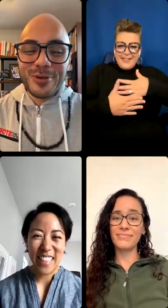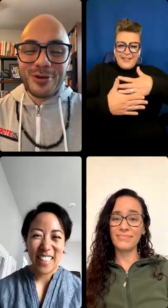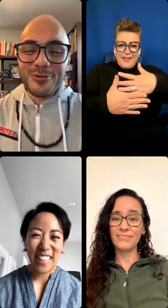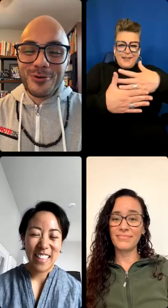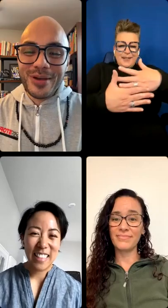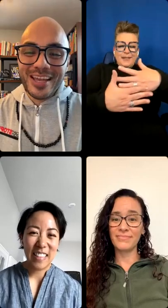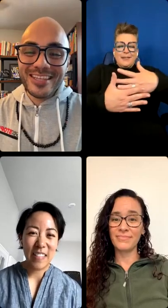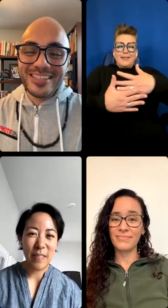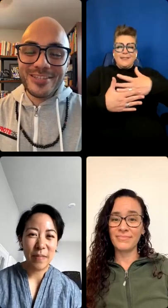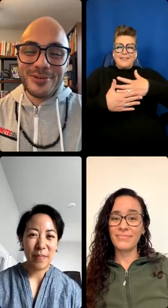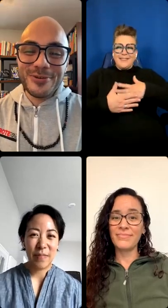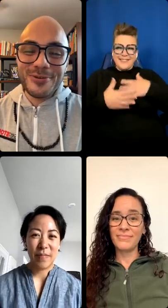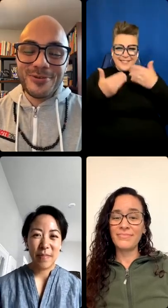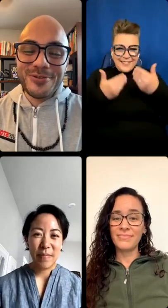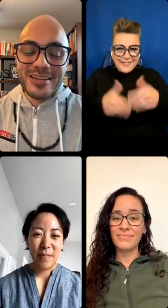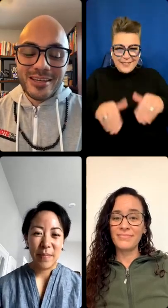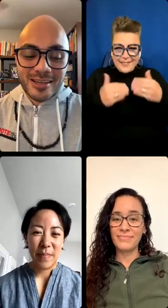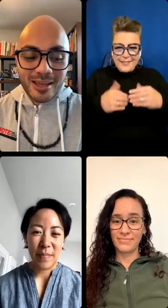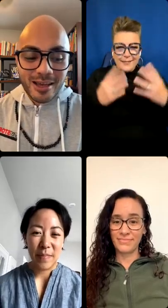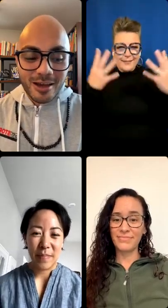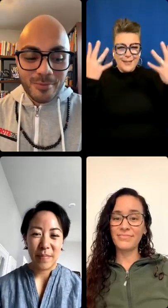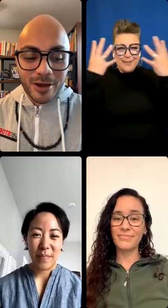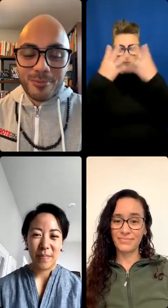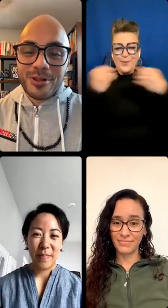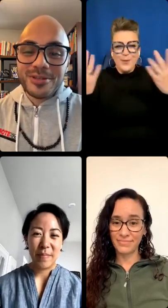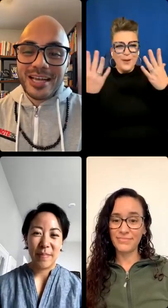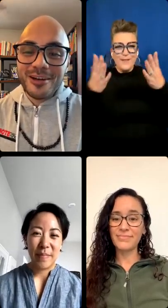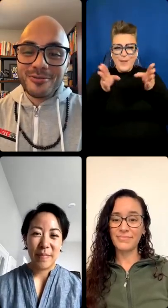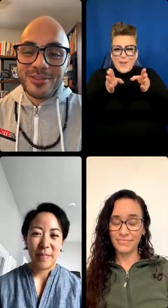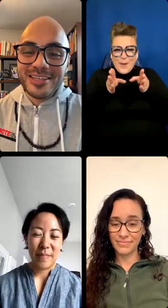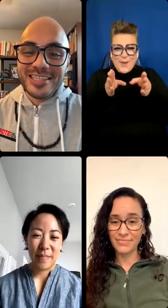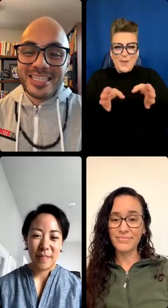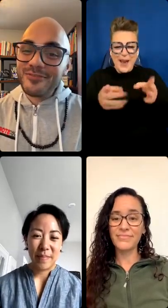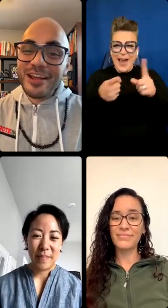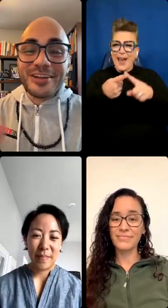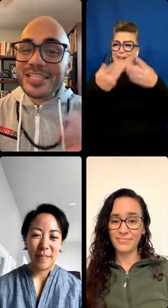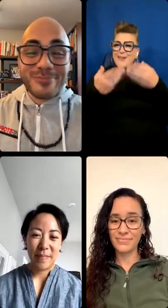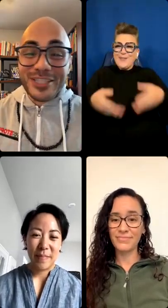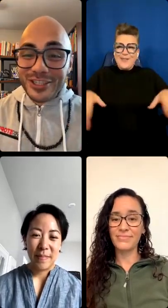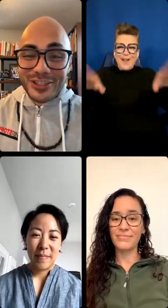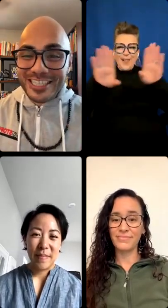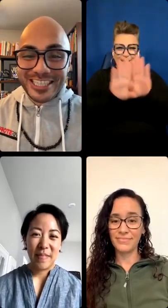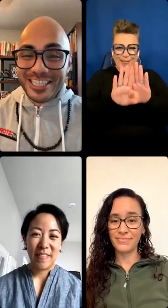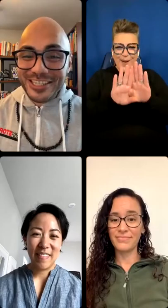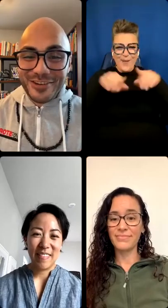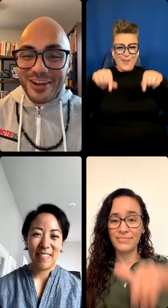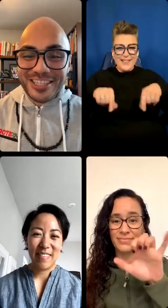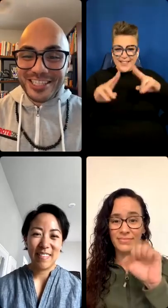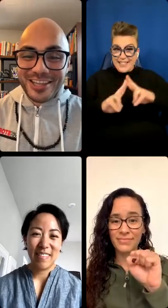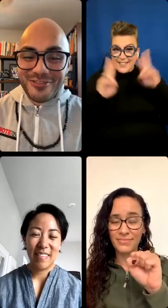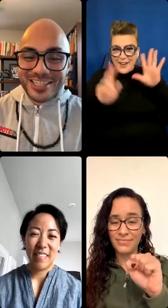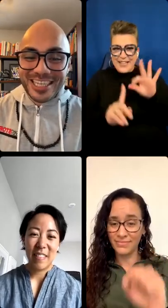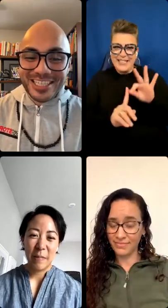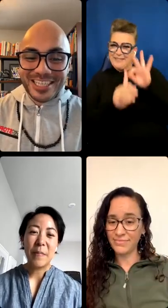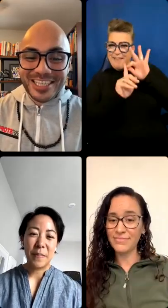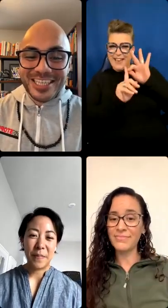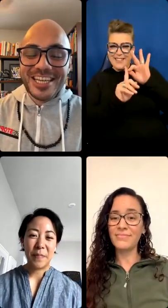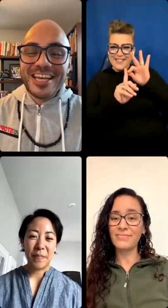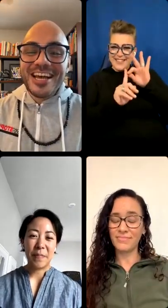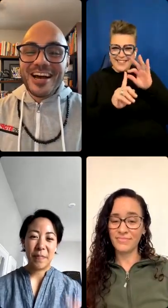What a beautiful way to help close out this very special edition of